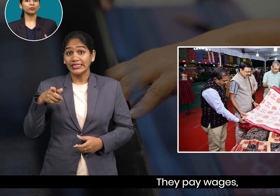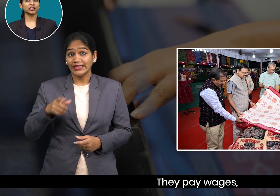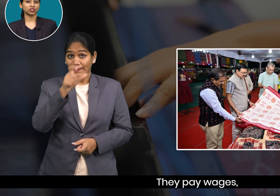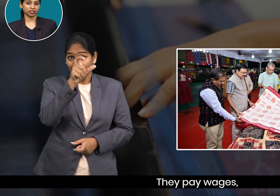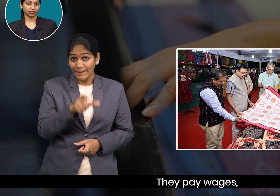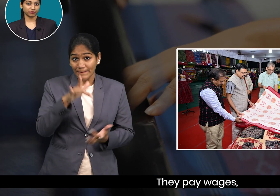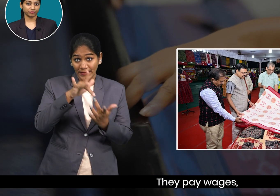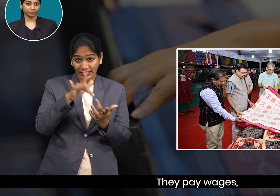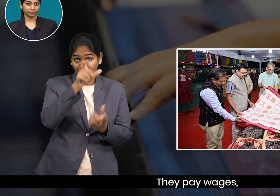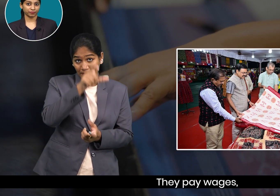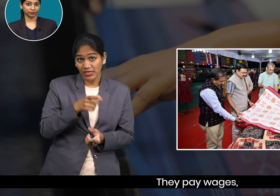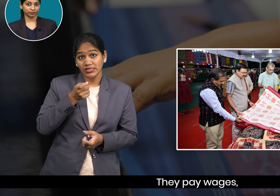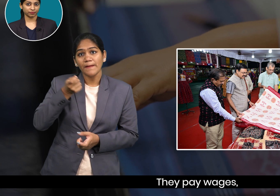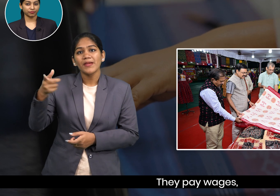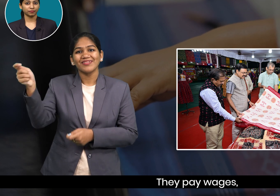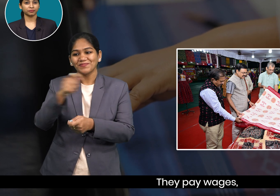They pay wages